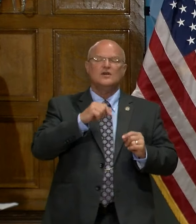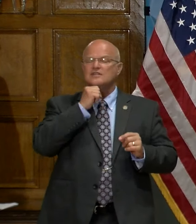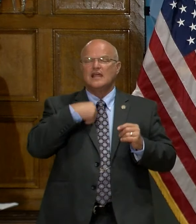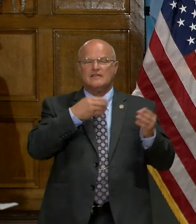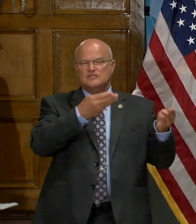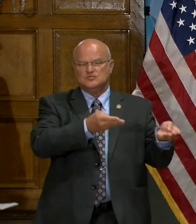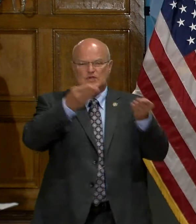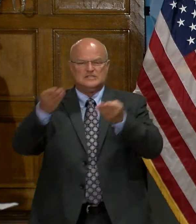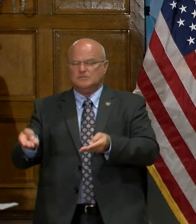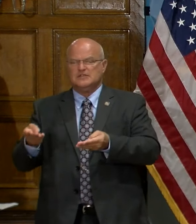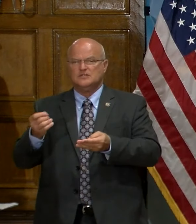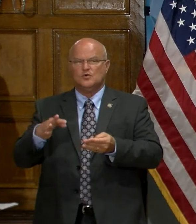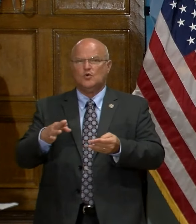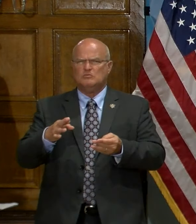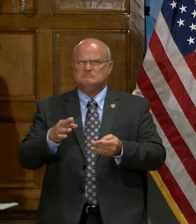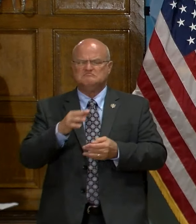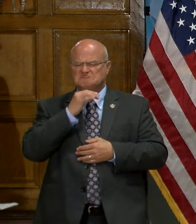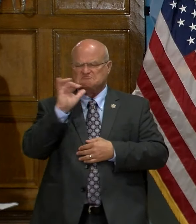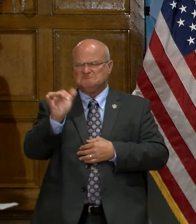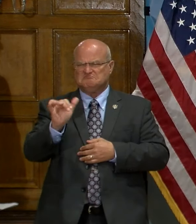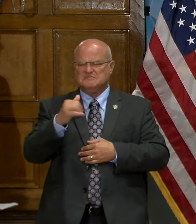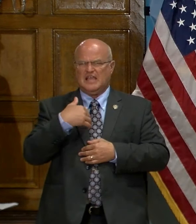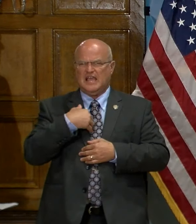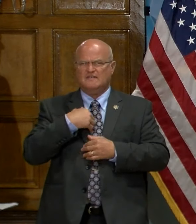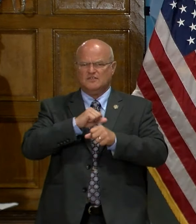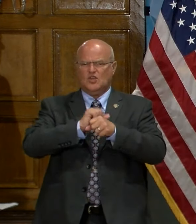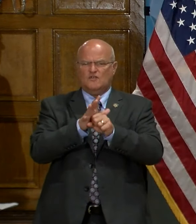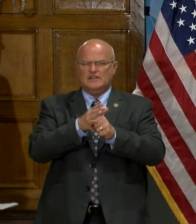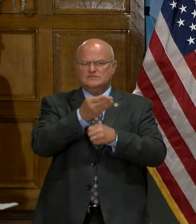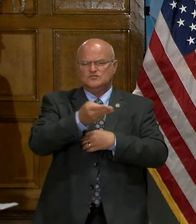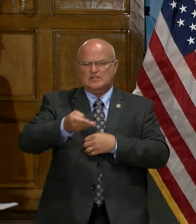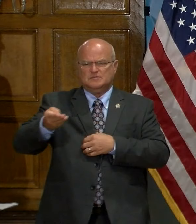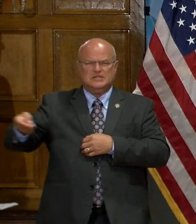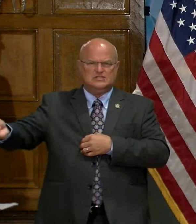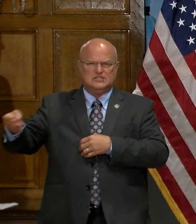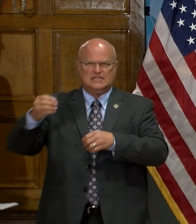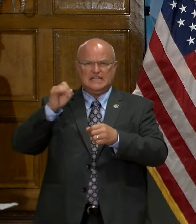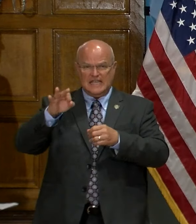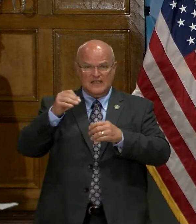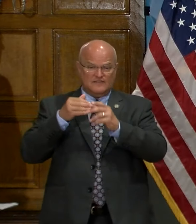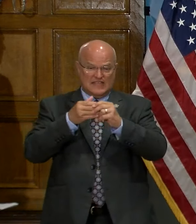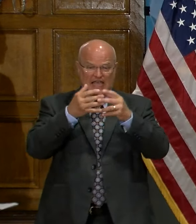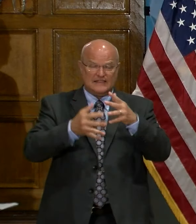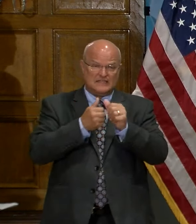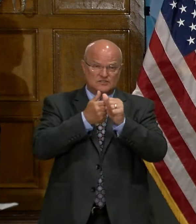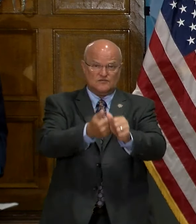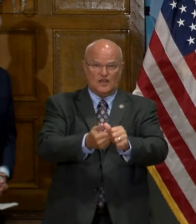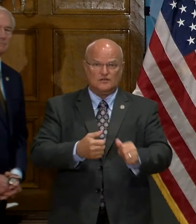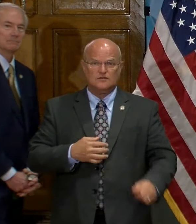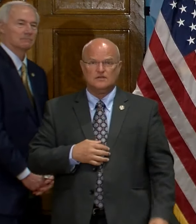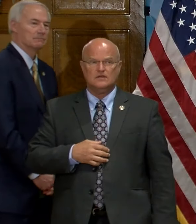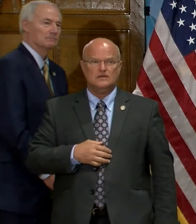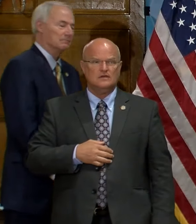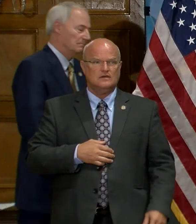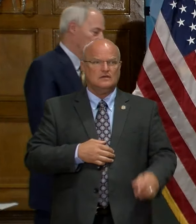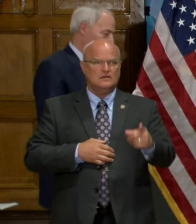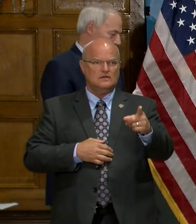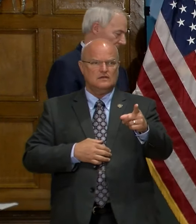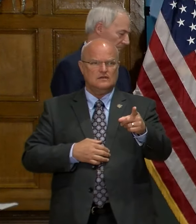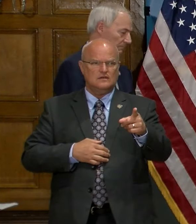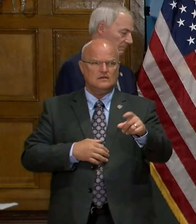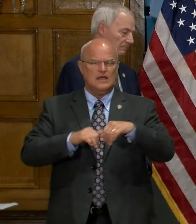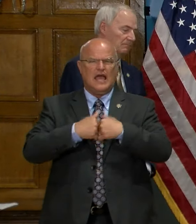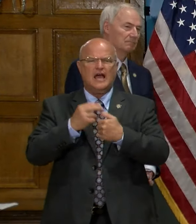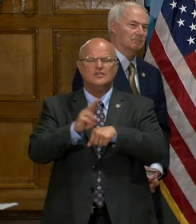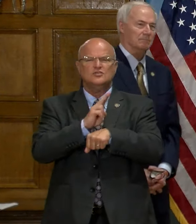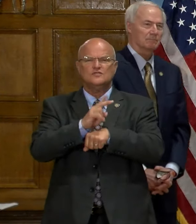have transmission, or be very unlikely to have COVID-19 transmission if these guidelines are followed. I guess my follow-up question is,